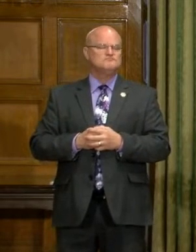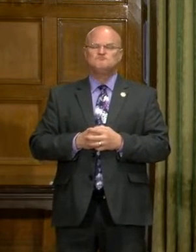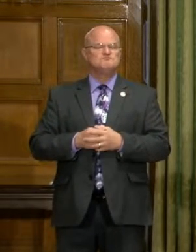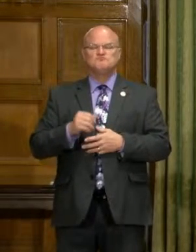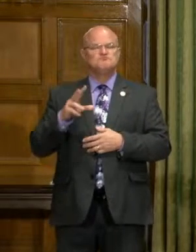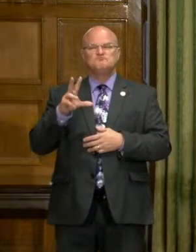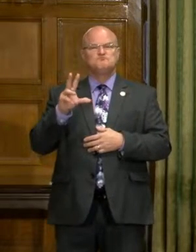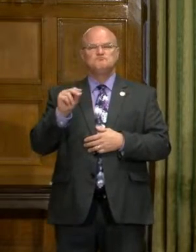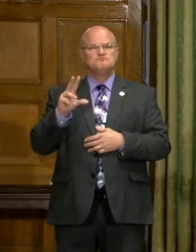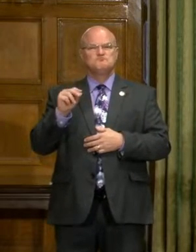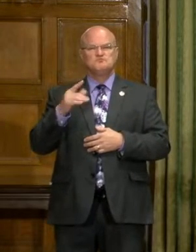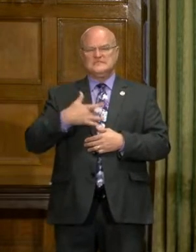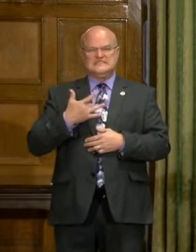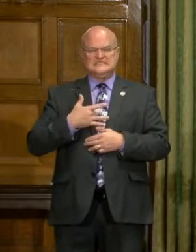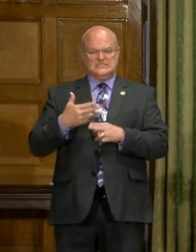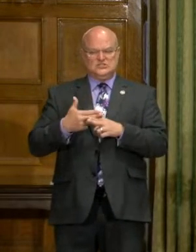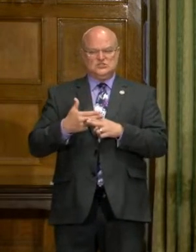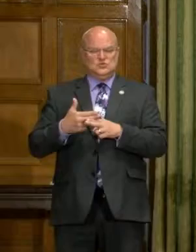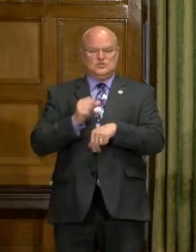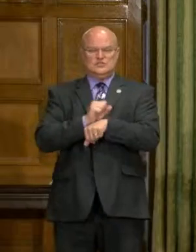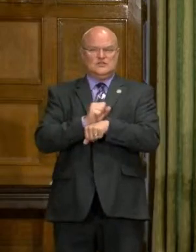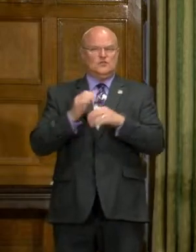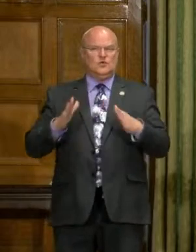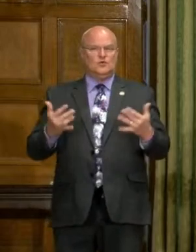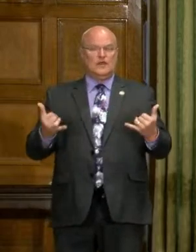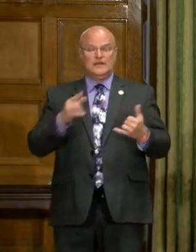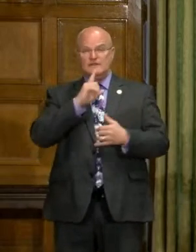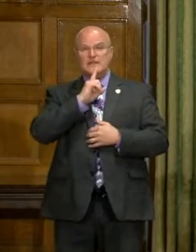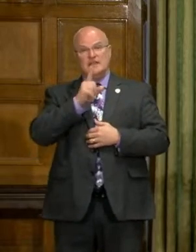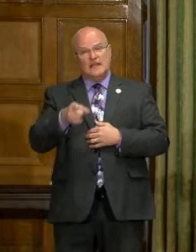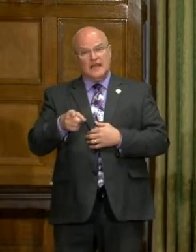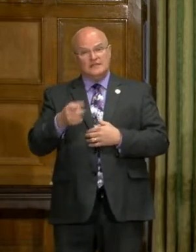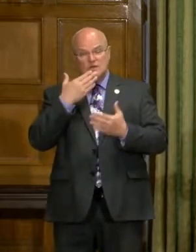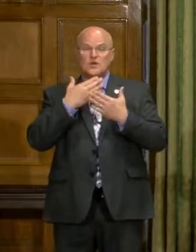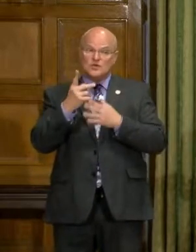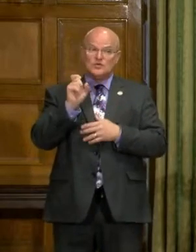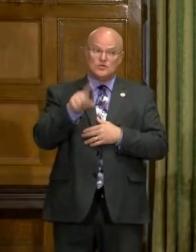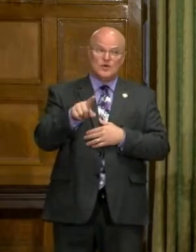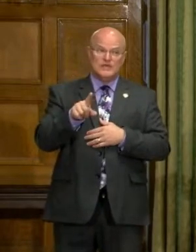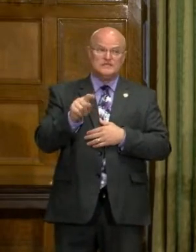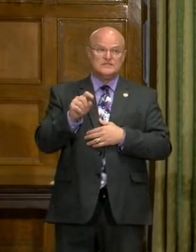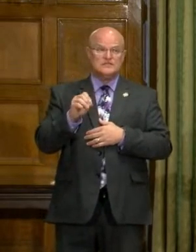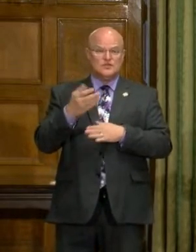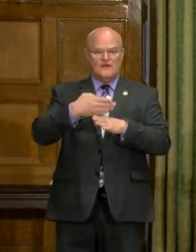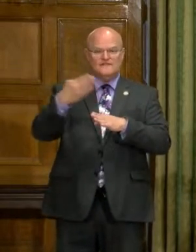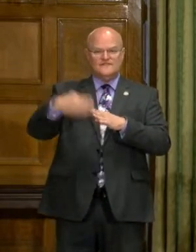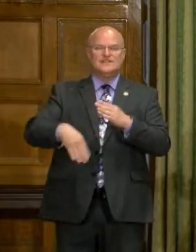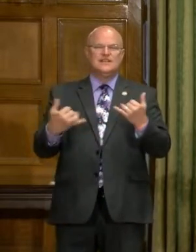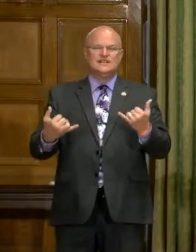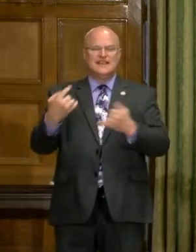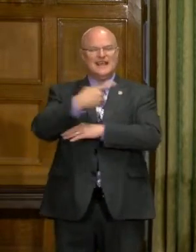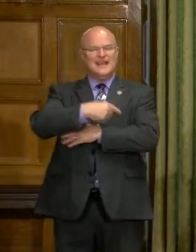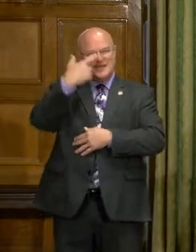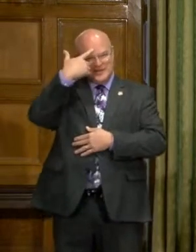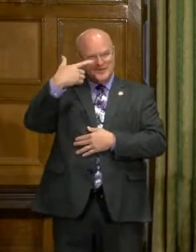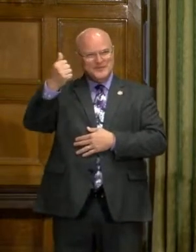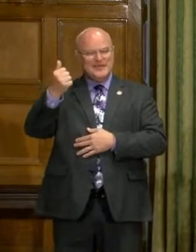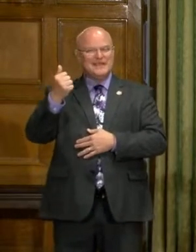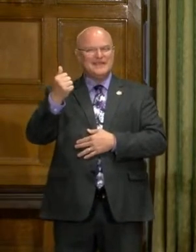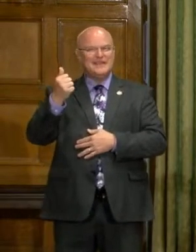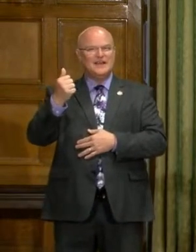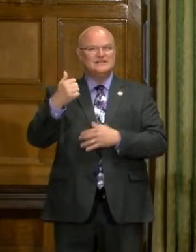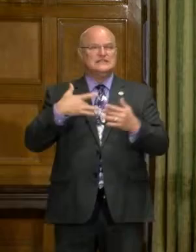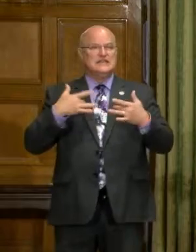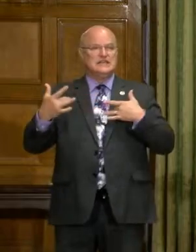No, I don't believe we're sensing a shortage, and it's actually a good question to finish on because